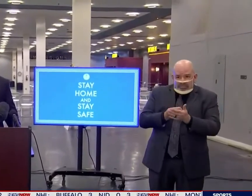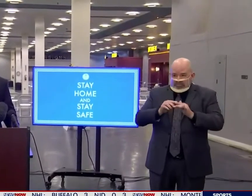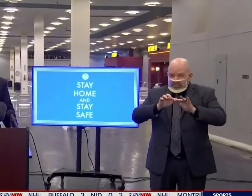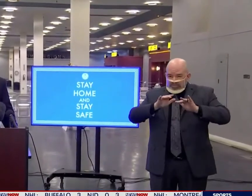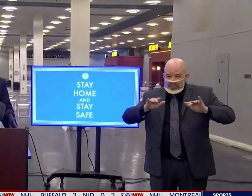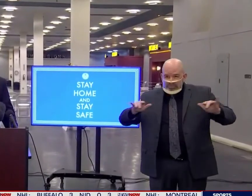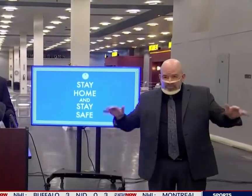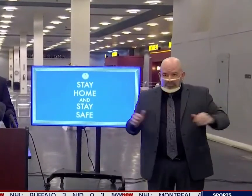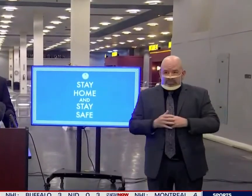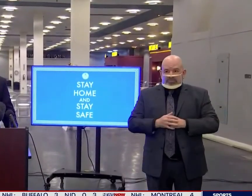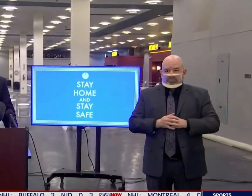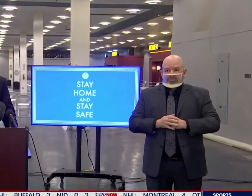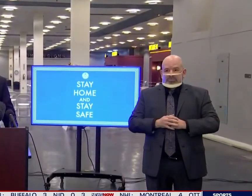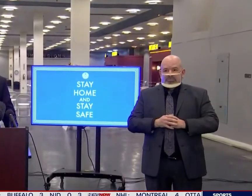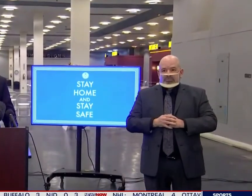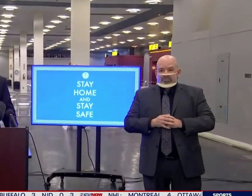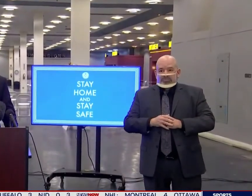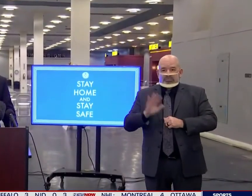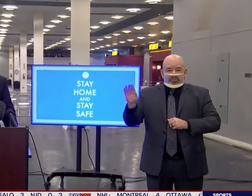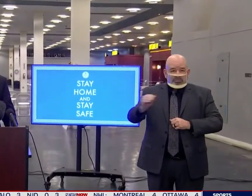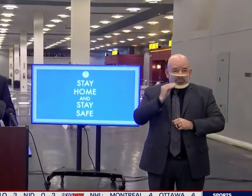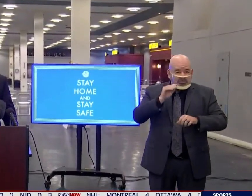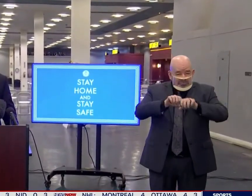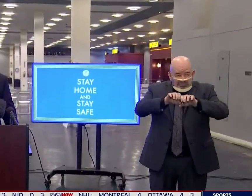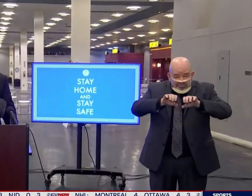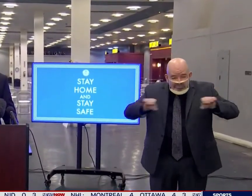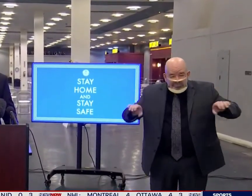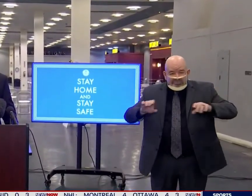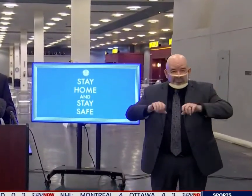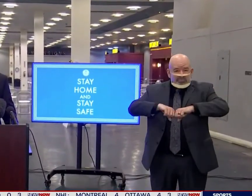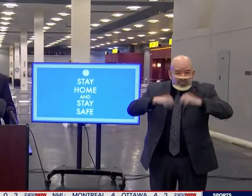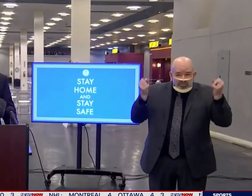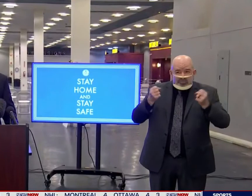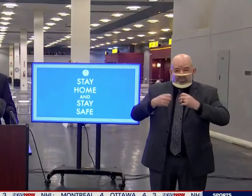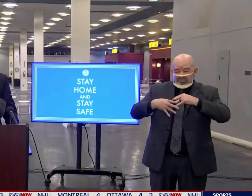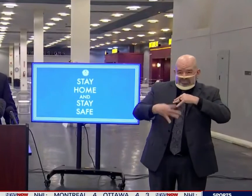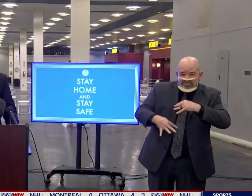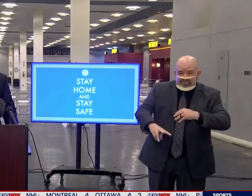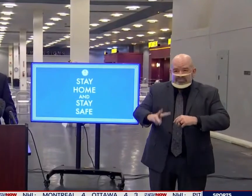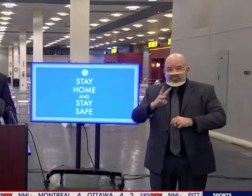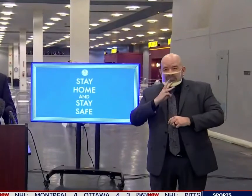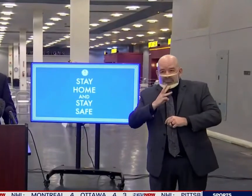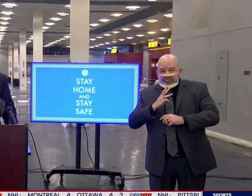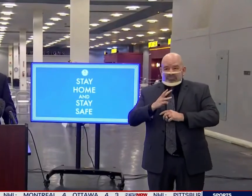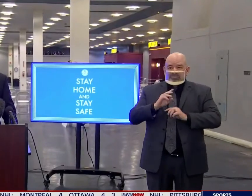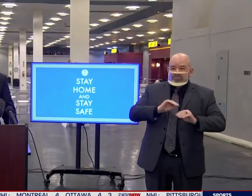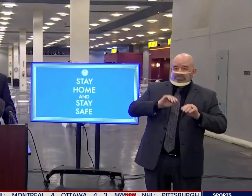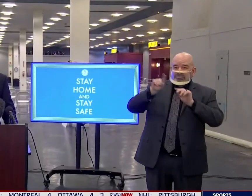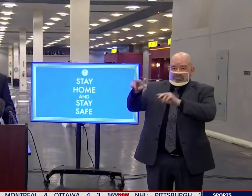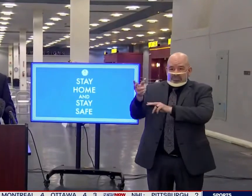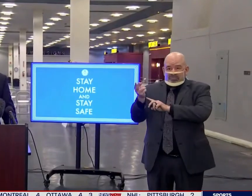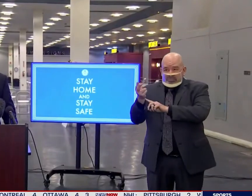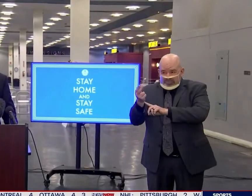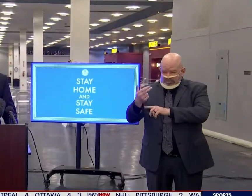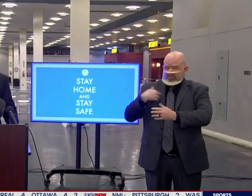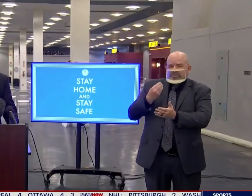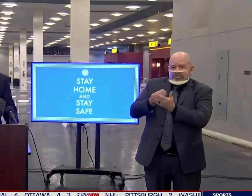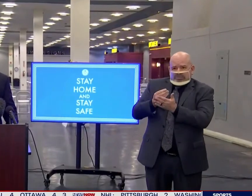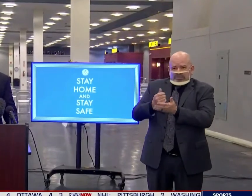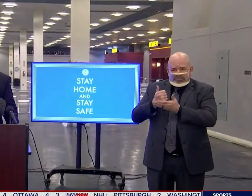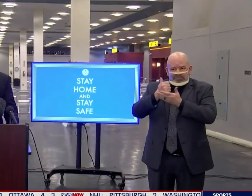pipes and reimburse you for hotel rooms that you had to get uh during the storm. Uh and then we're going to turn to